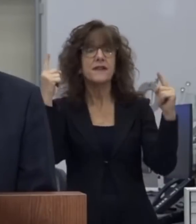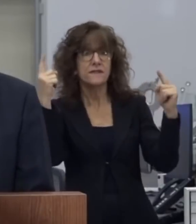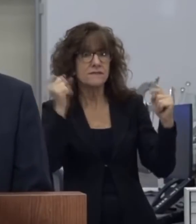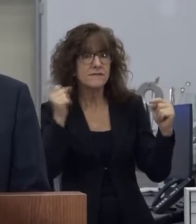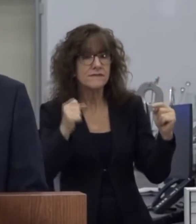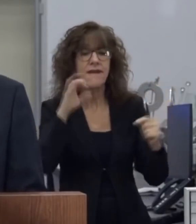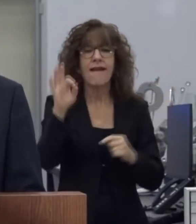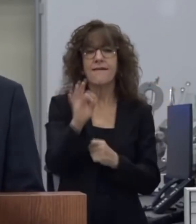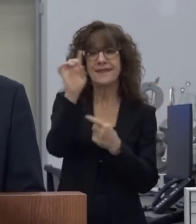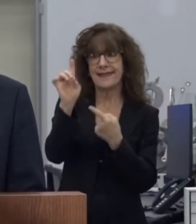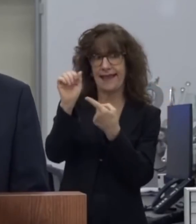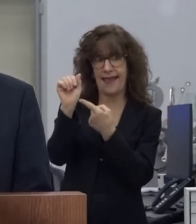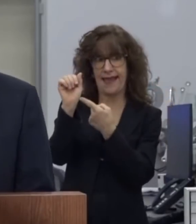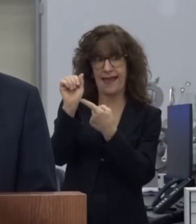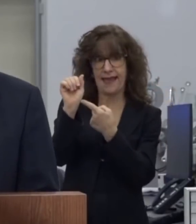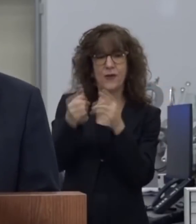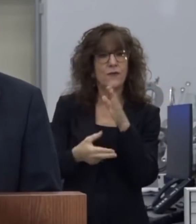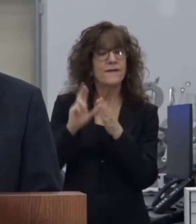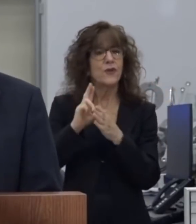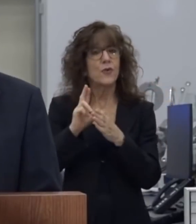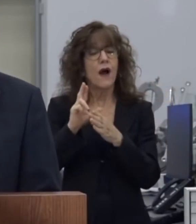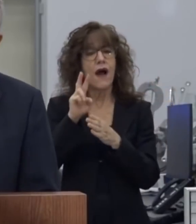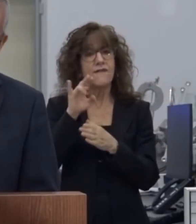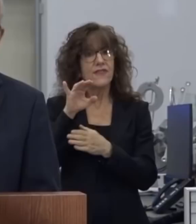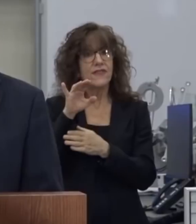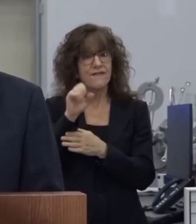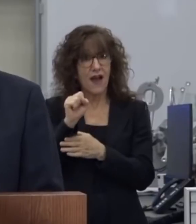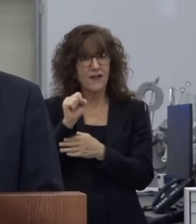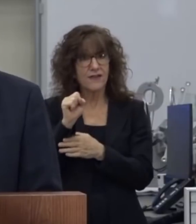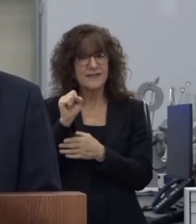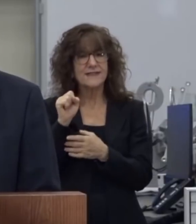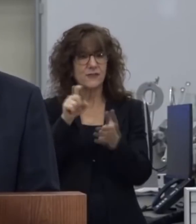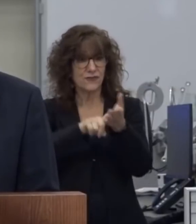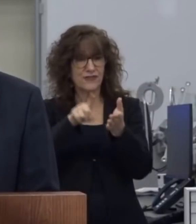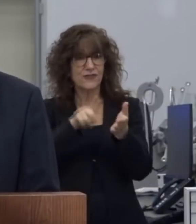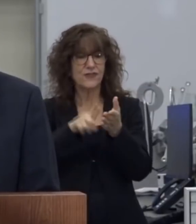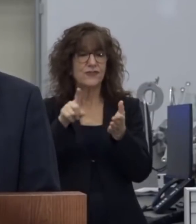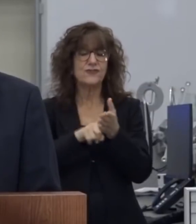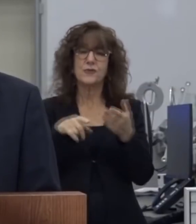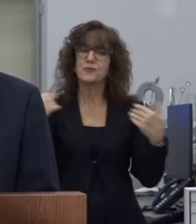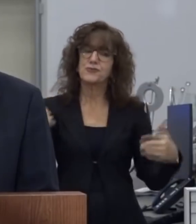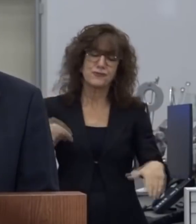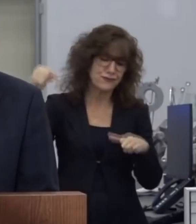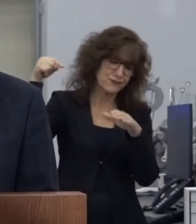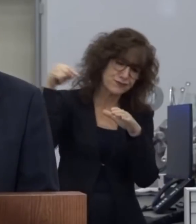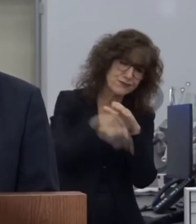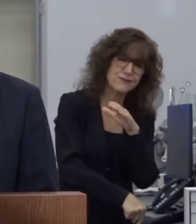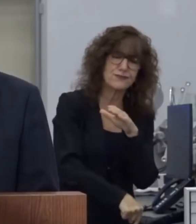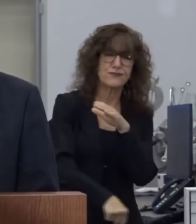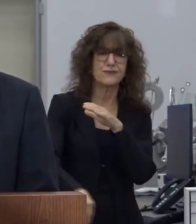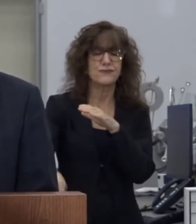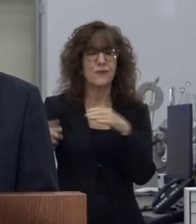The FDA review of a virus research is very extensive and is very